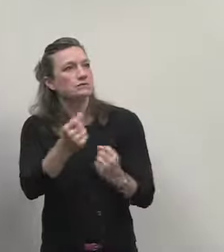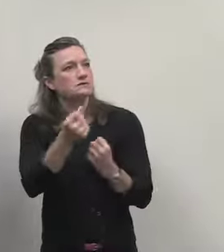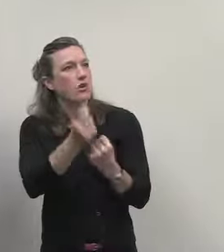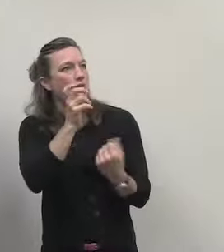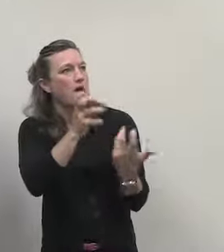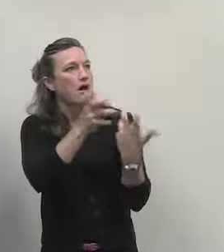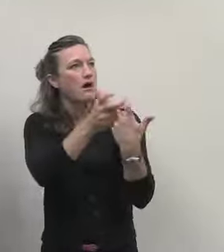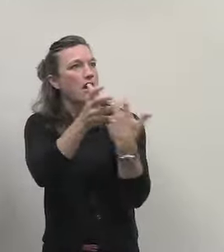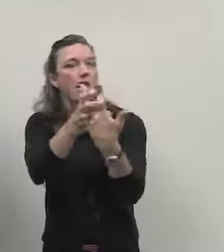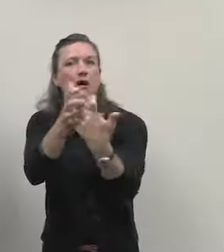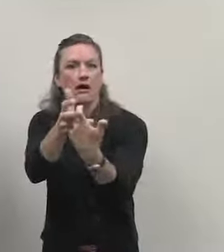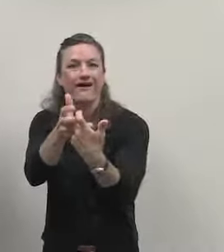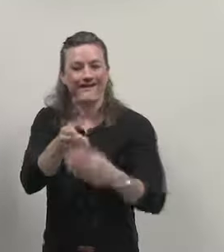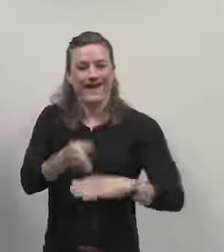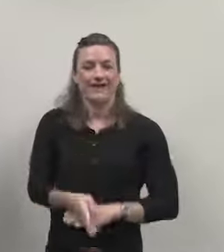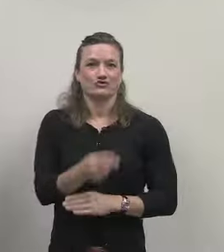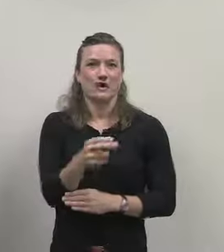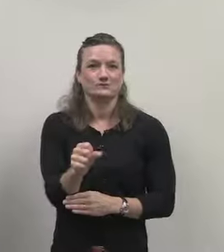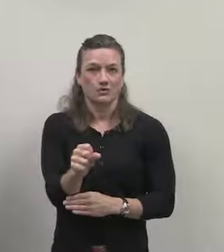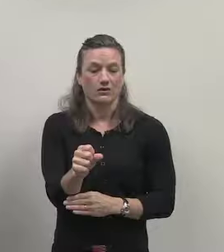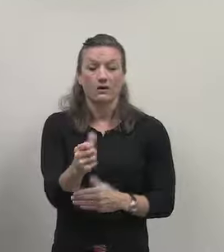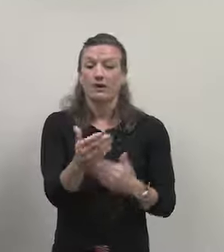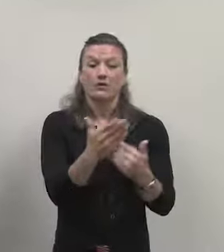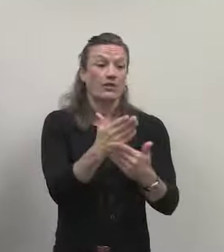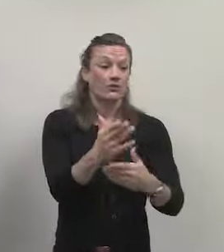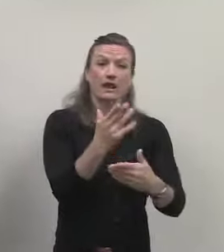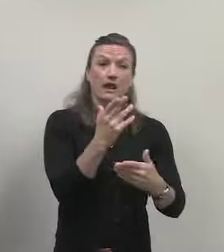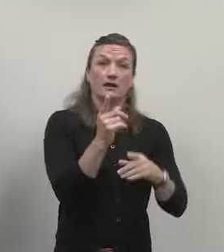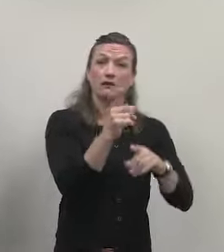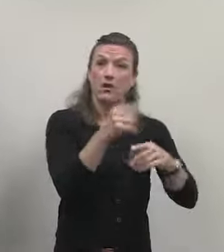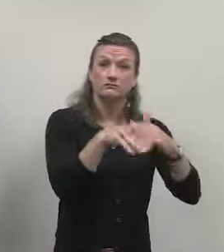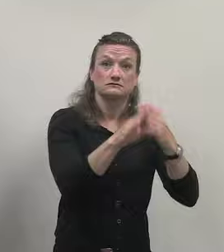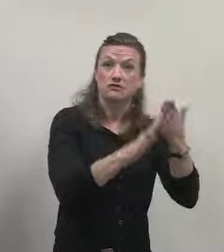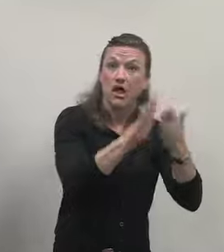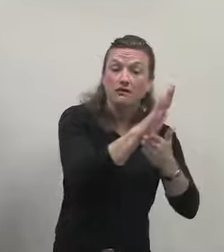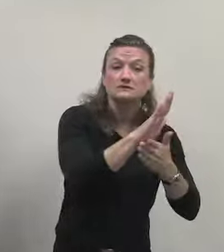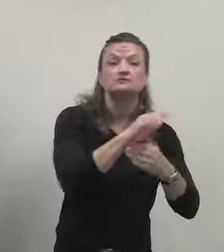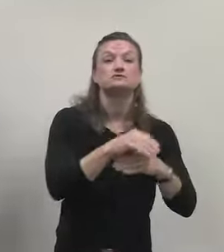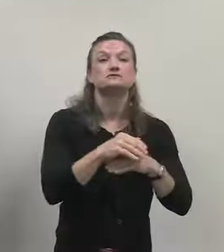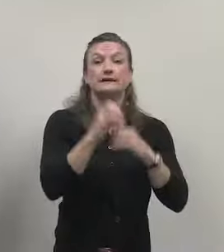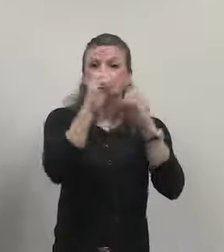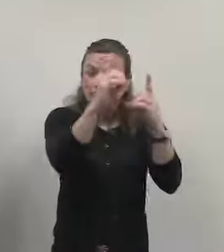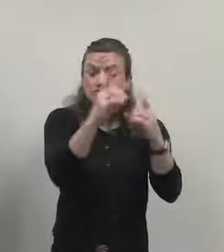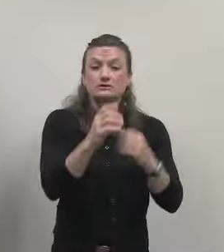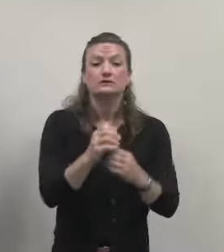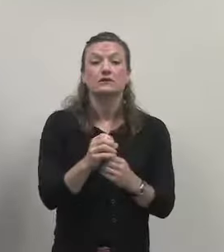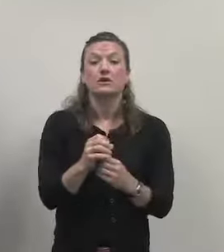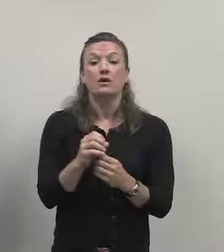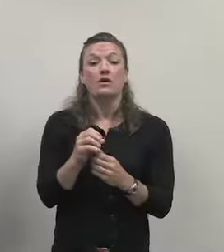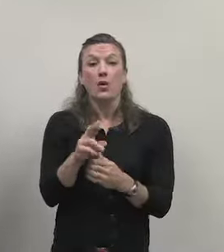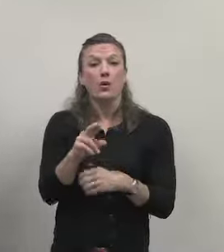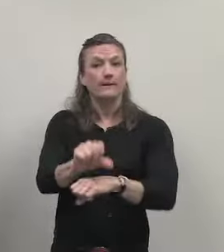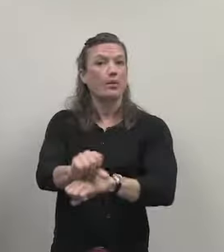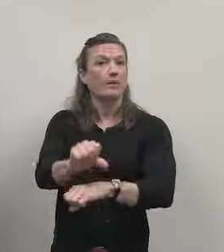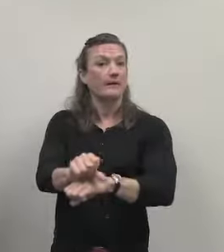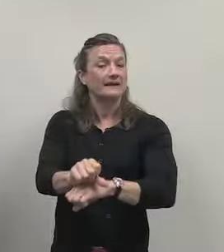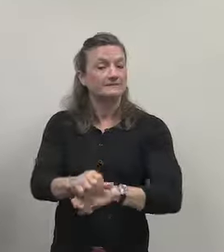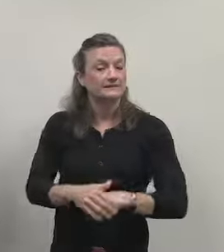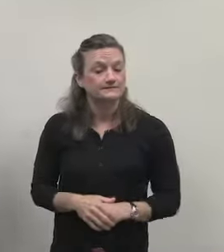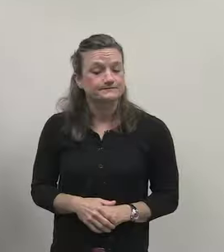when they exit high school, whether they're going on to post-secondary education or post-secondary education or